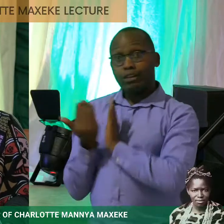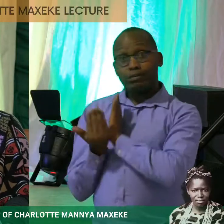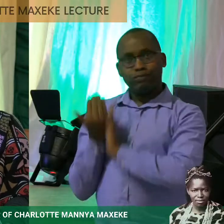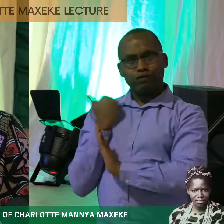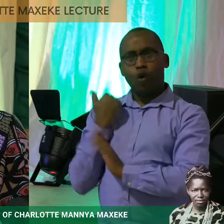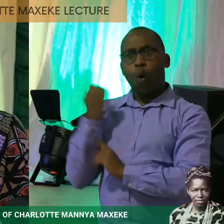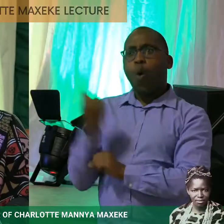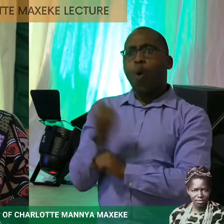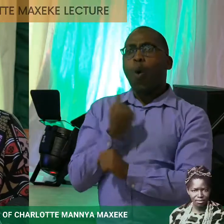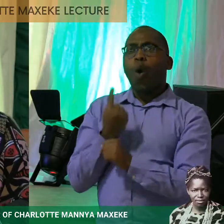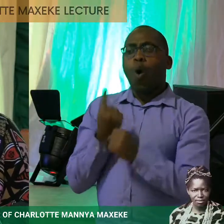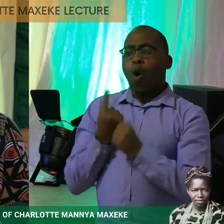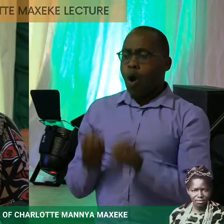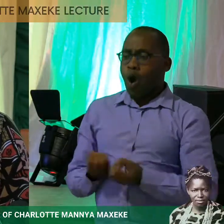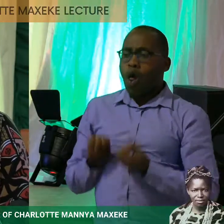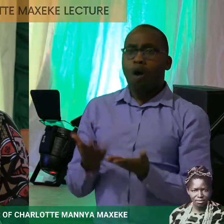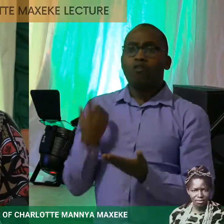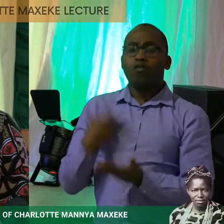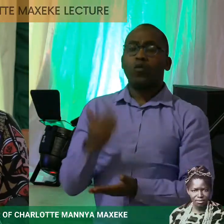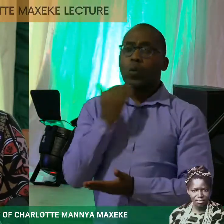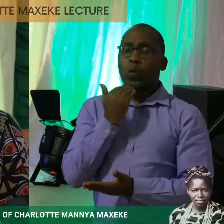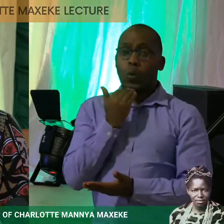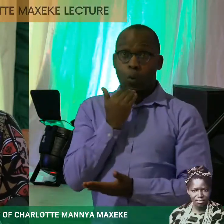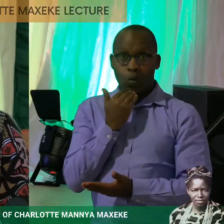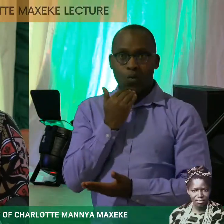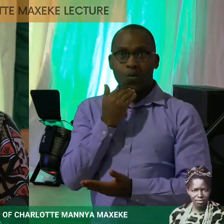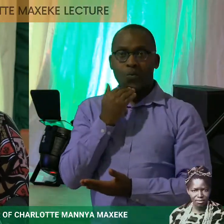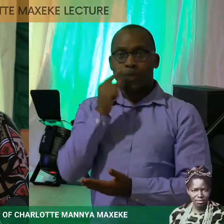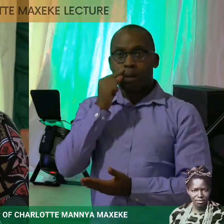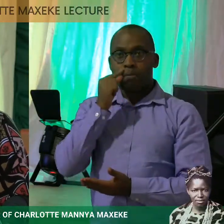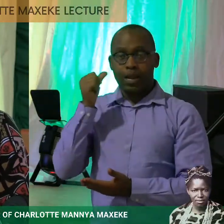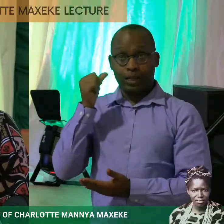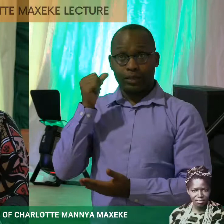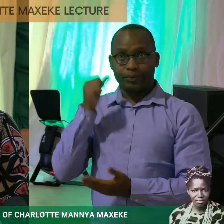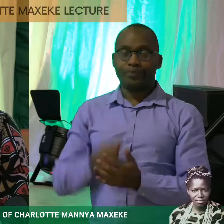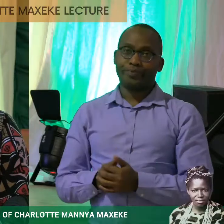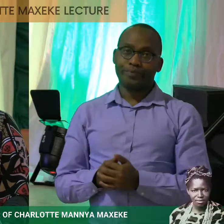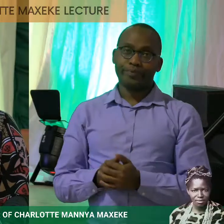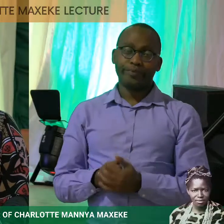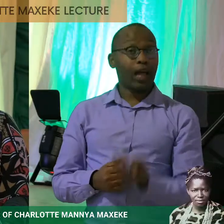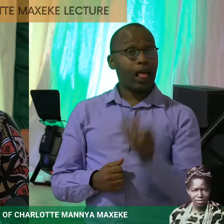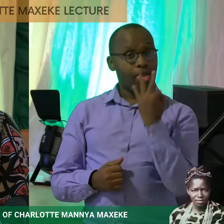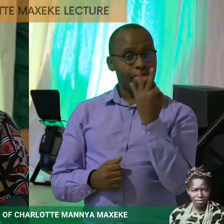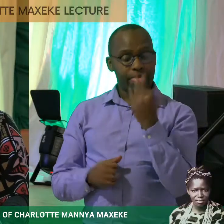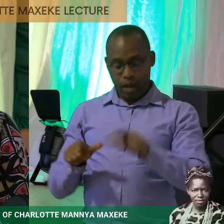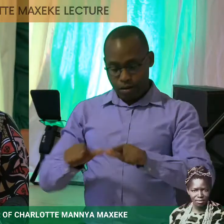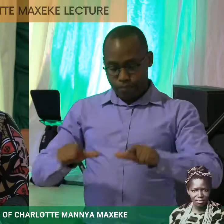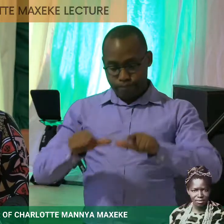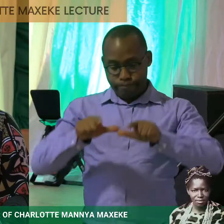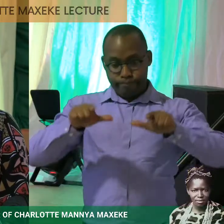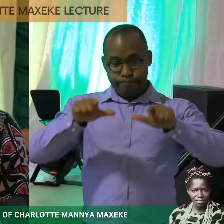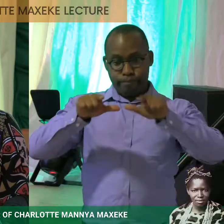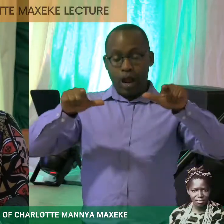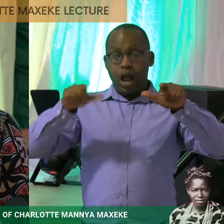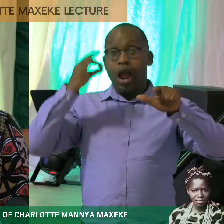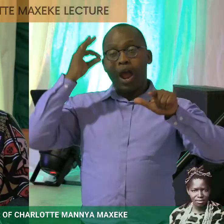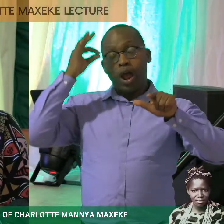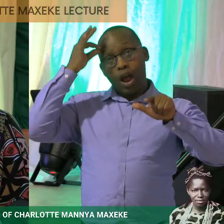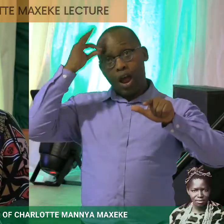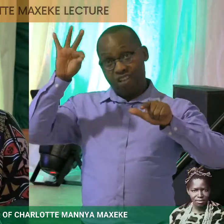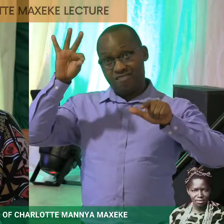kuphela. Kwizigaba zozithathu zikarhulumente asikude kuyaphi ukufika